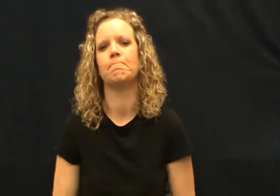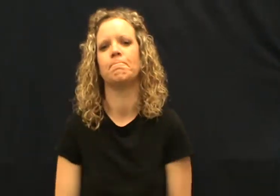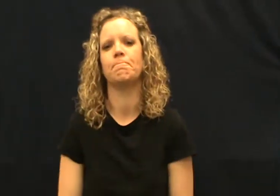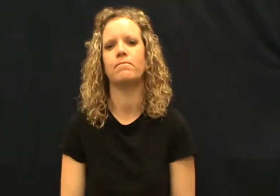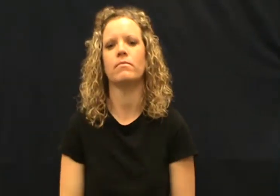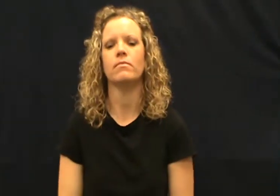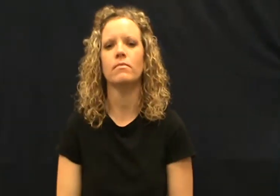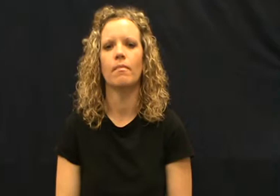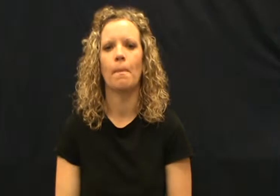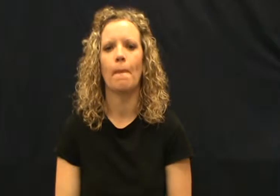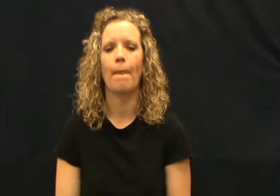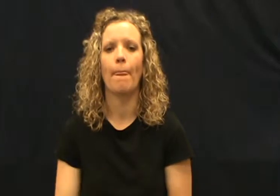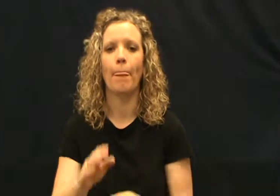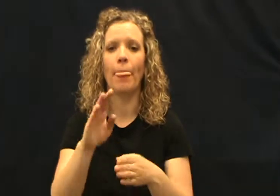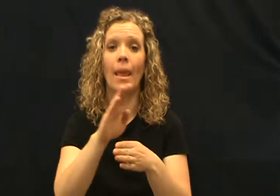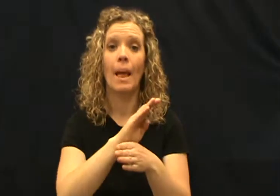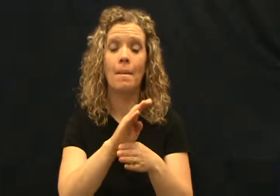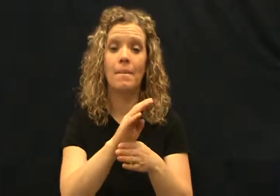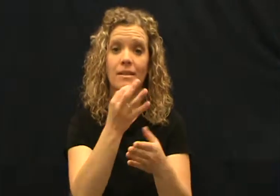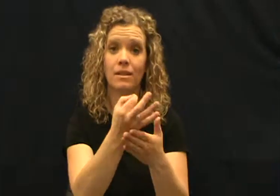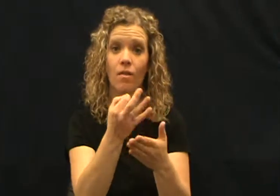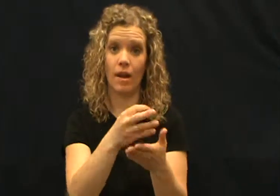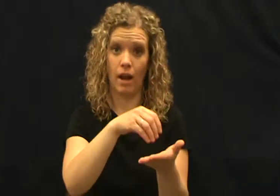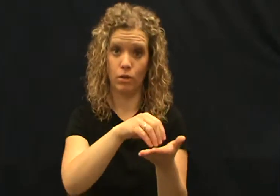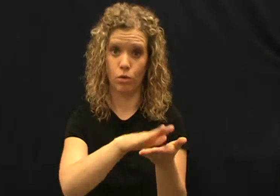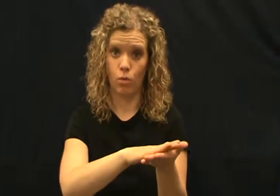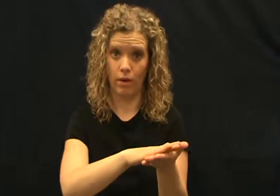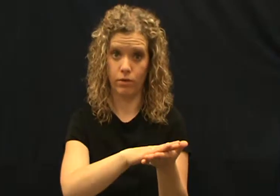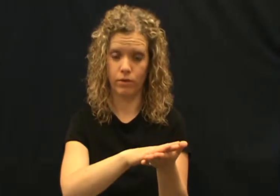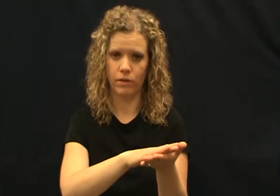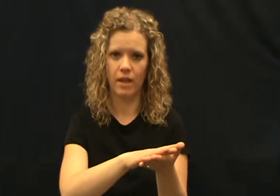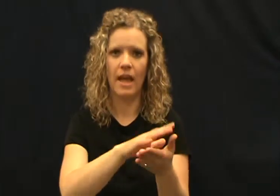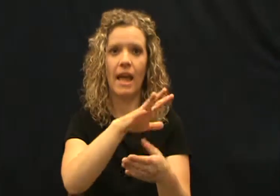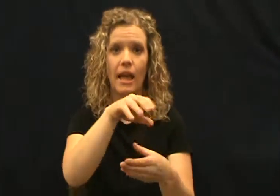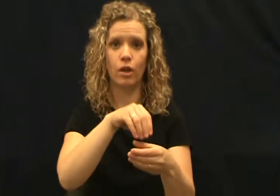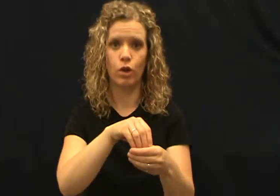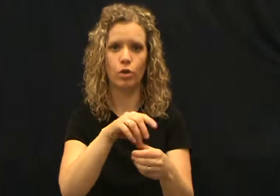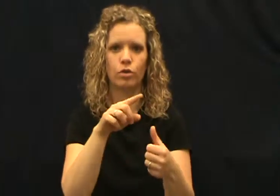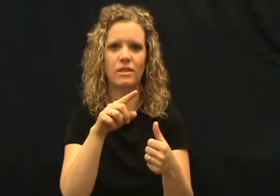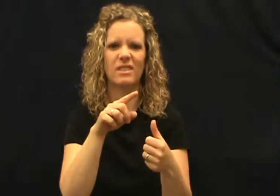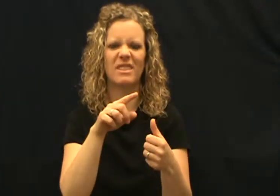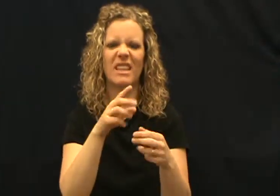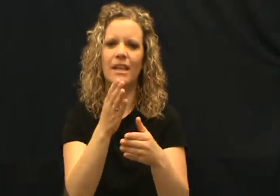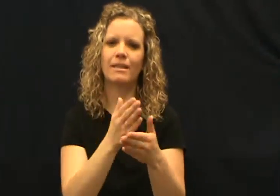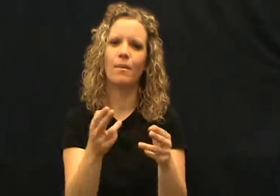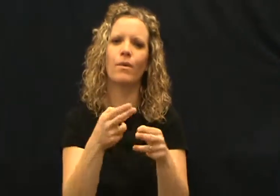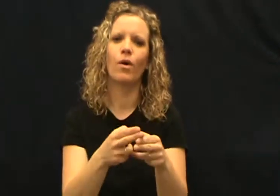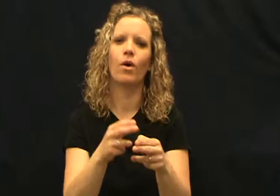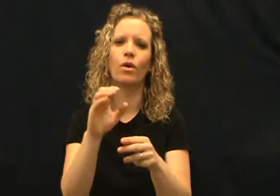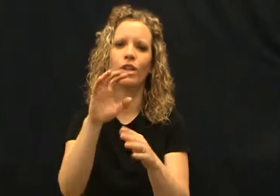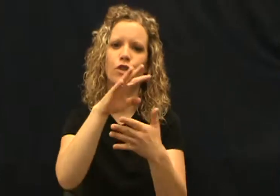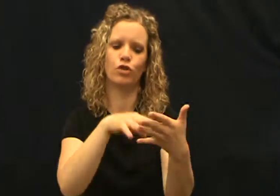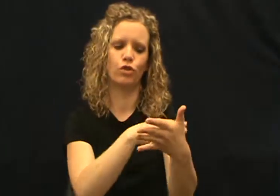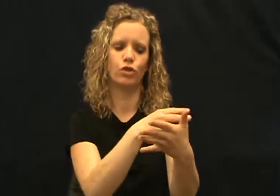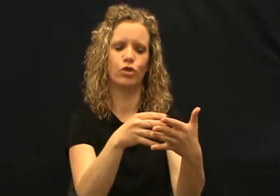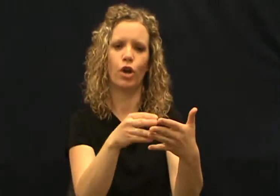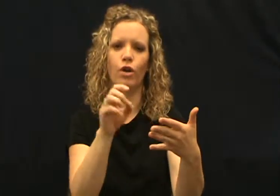The company's financial records includes what we call a chart of accounts. This chart of accounts is a list of accounts, all the